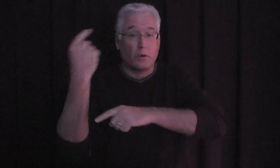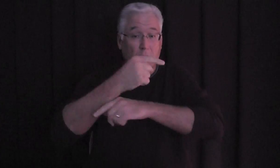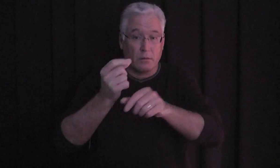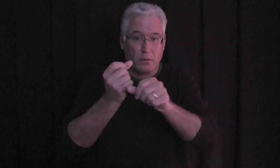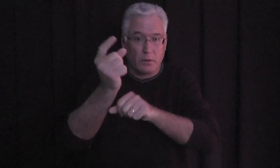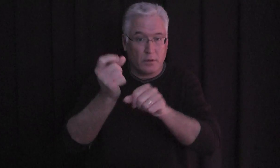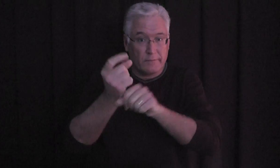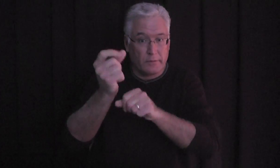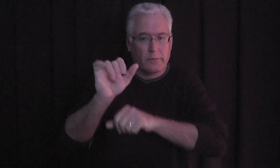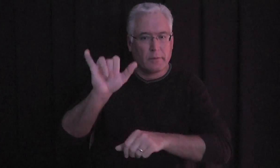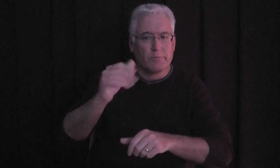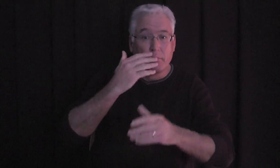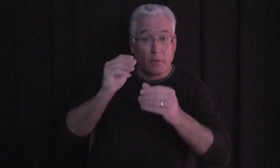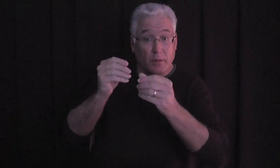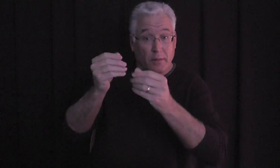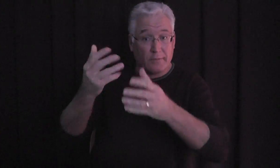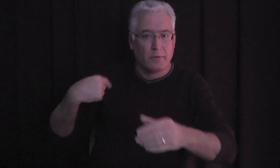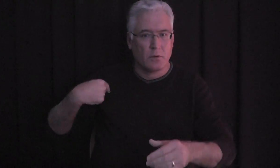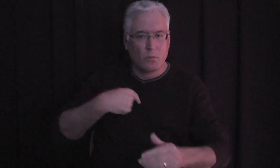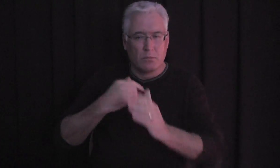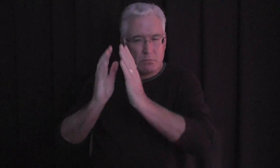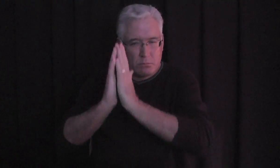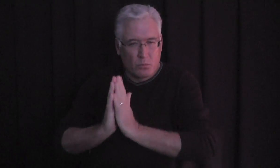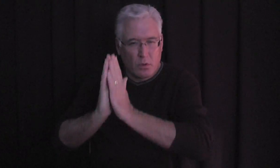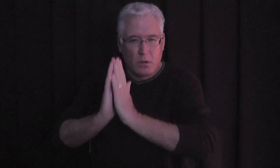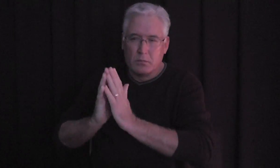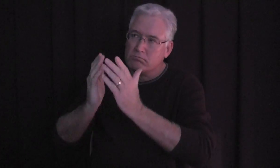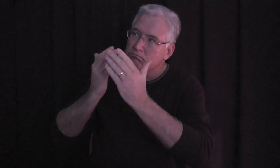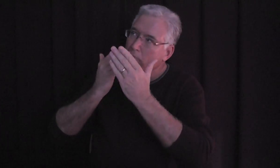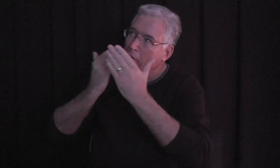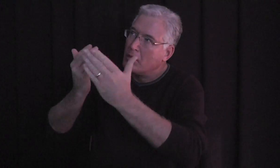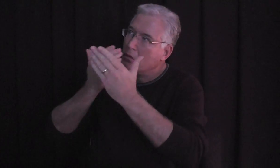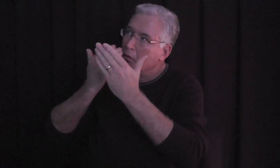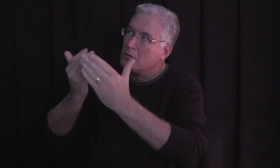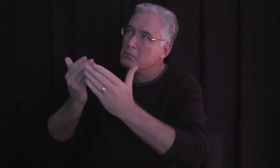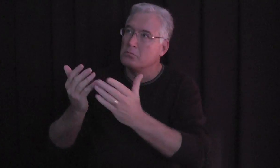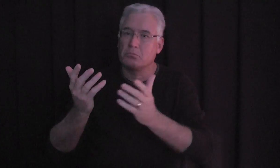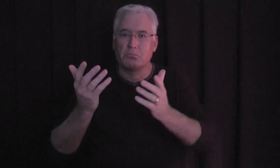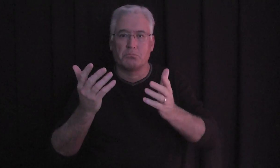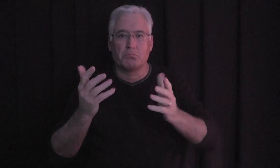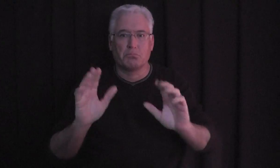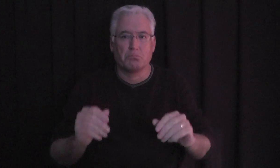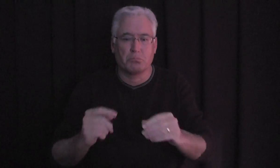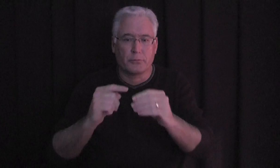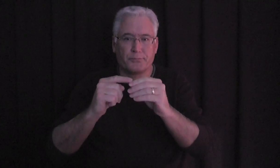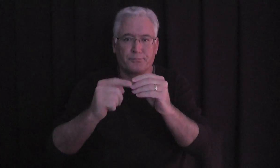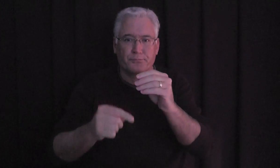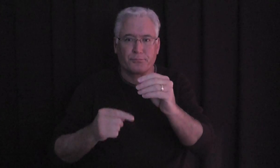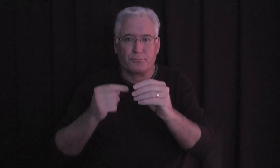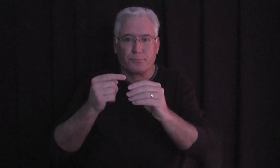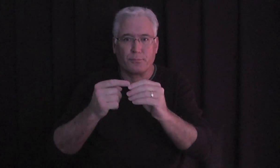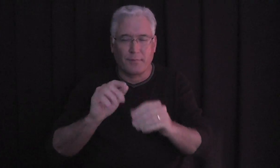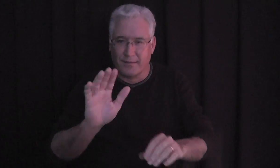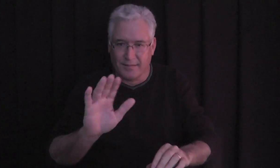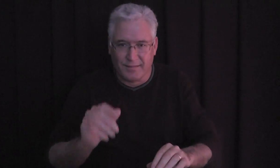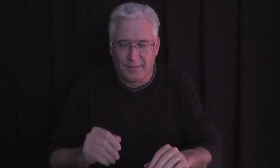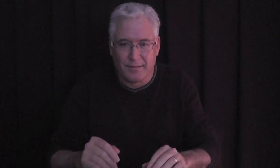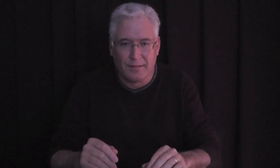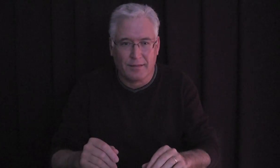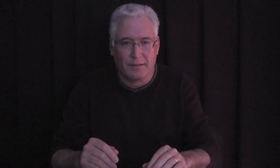Not only on one time a year should we give God, pray to him and give him thanks. No, it